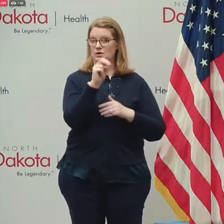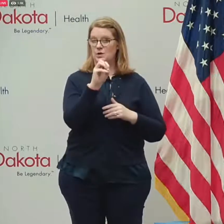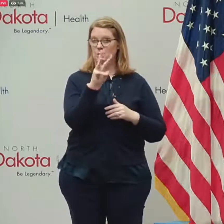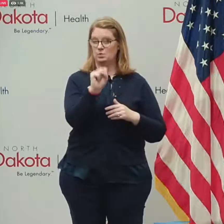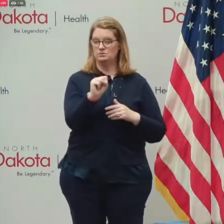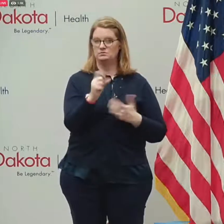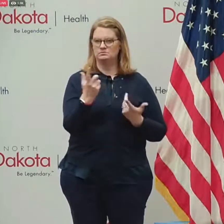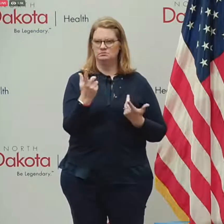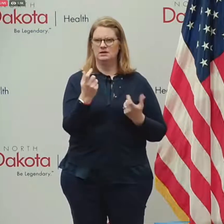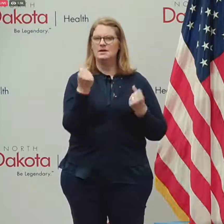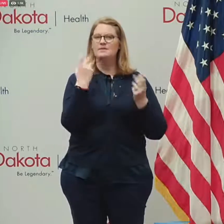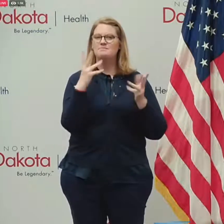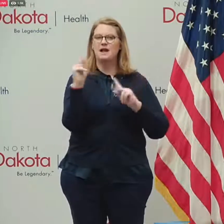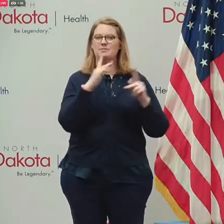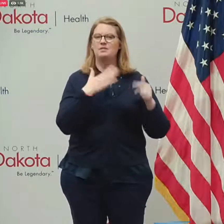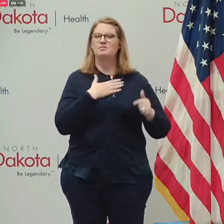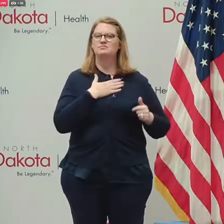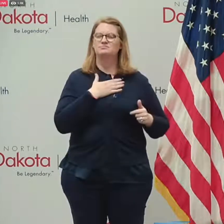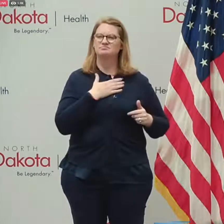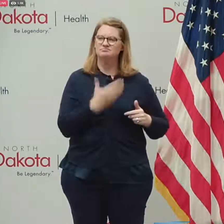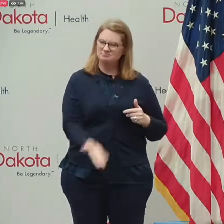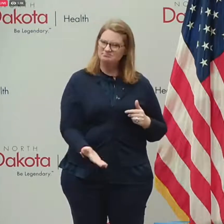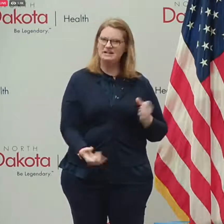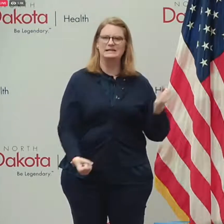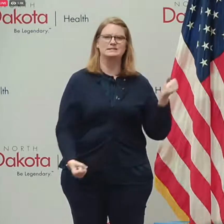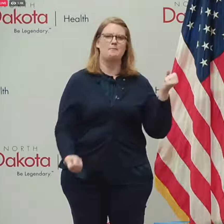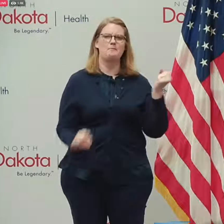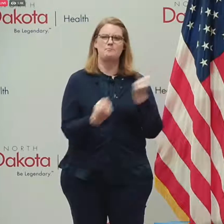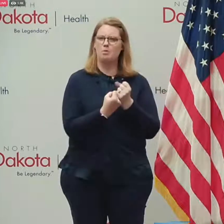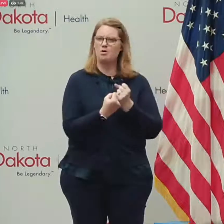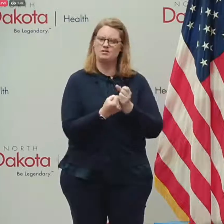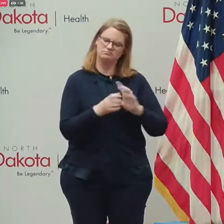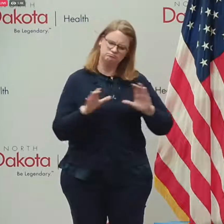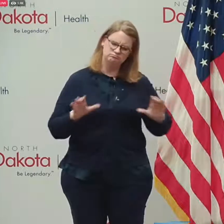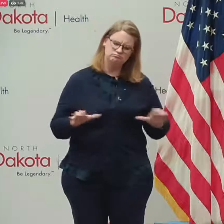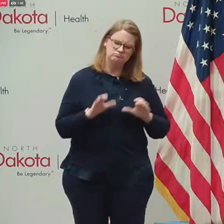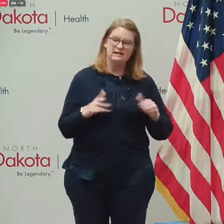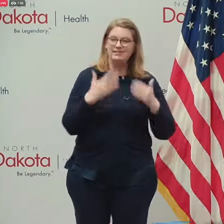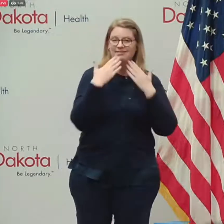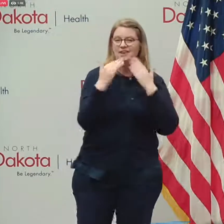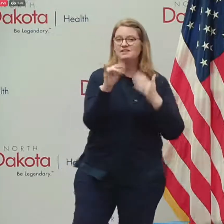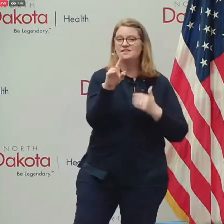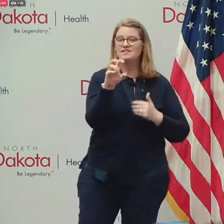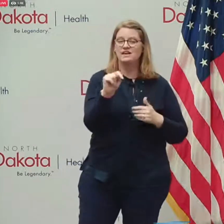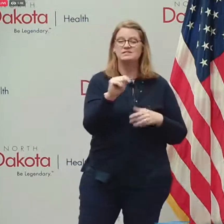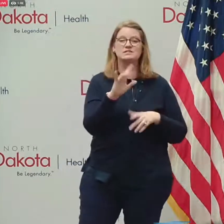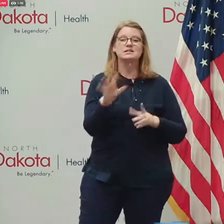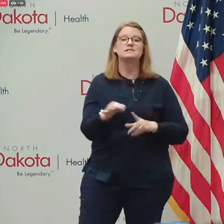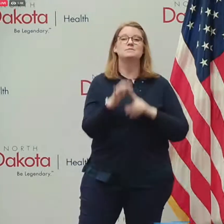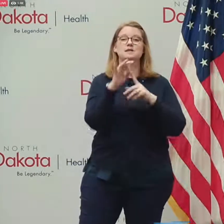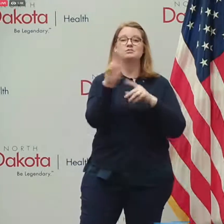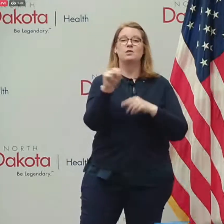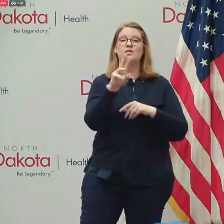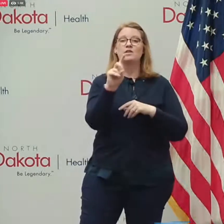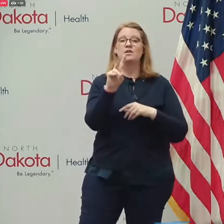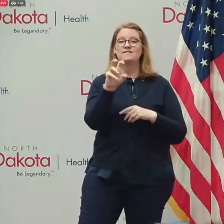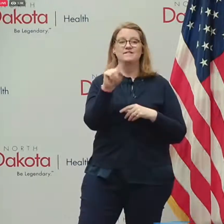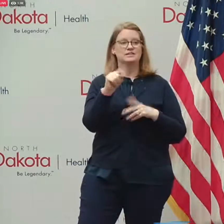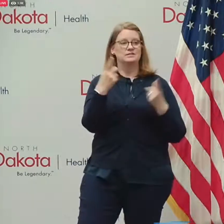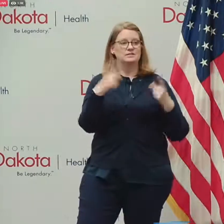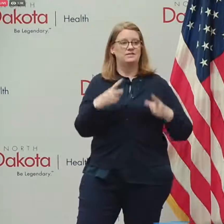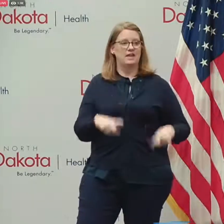up in to help fight COVID, and we're grateful today for all the veterans, and particularly to the North Dakota Department of Veterans Affairs.